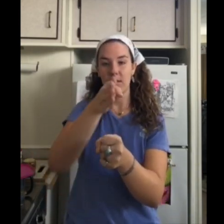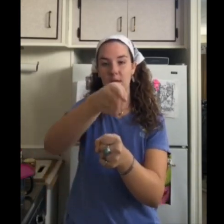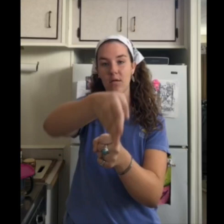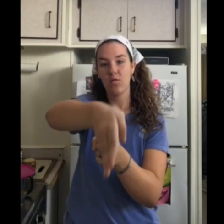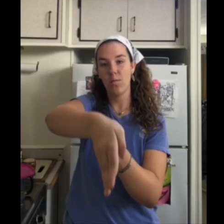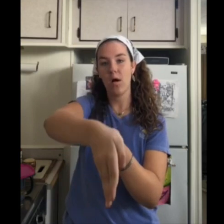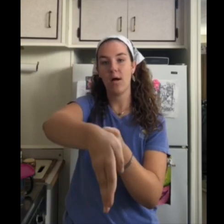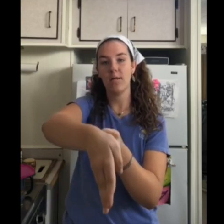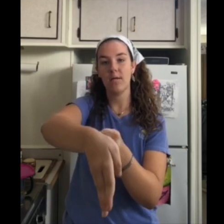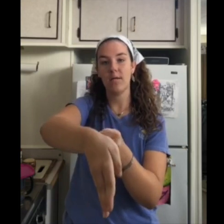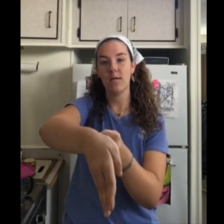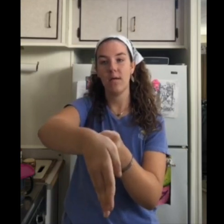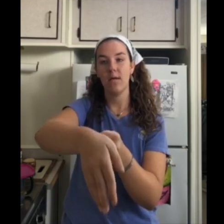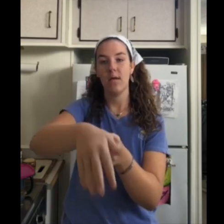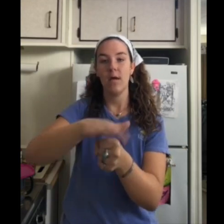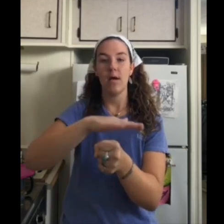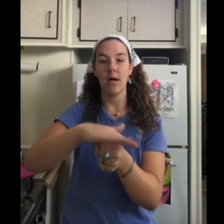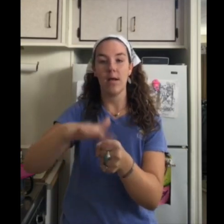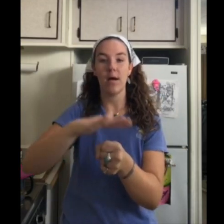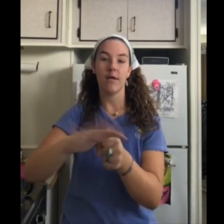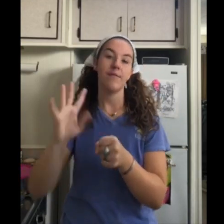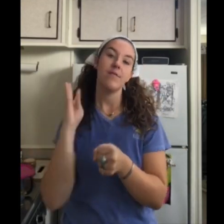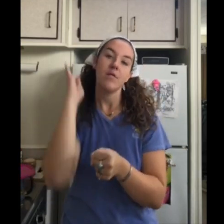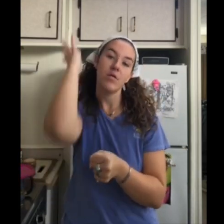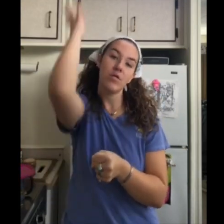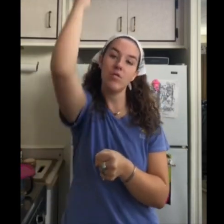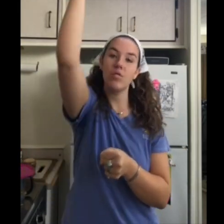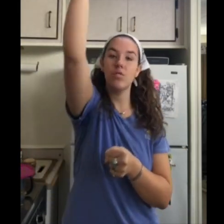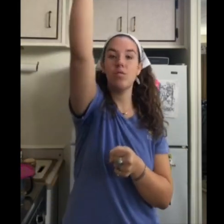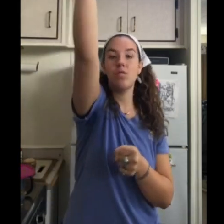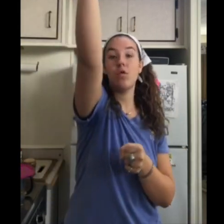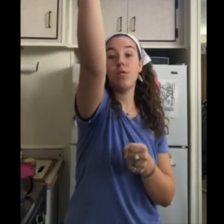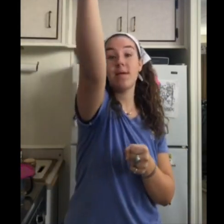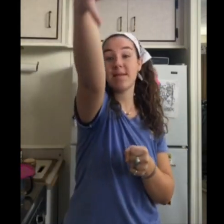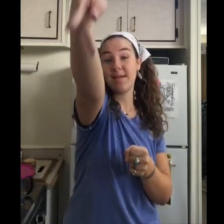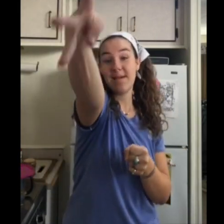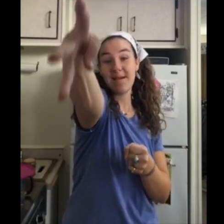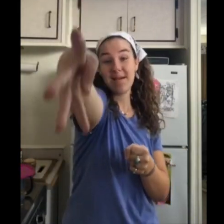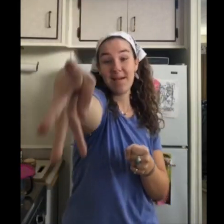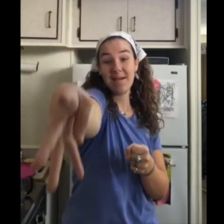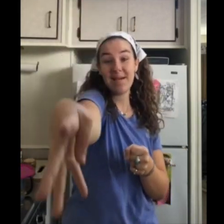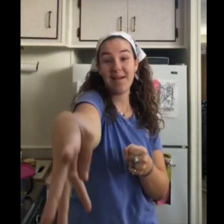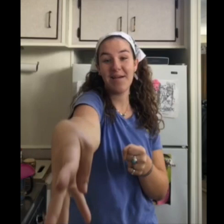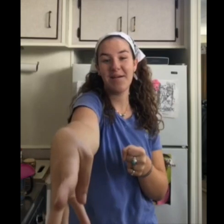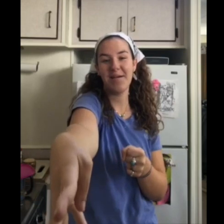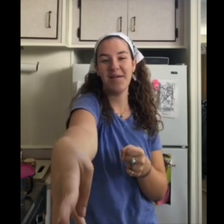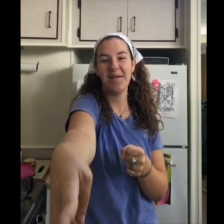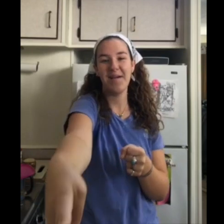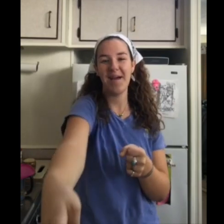To cross, enough to do this thing,